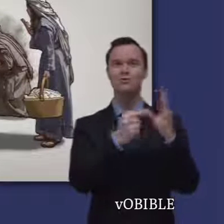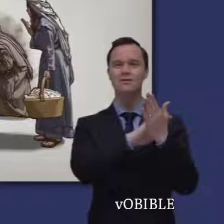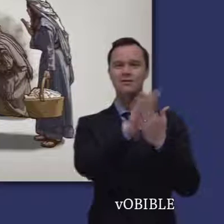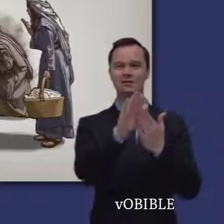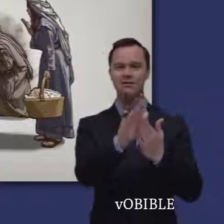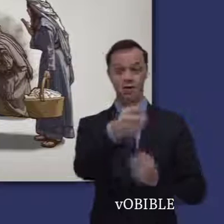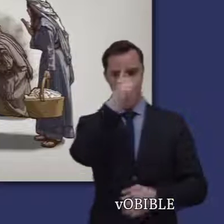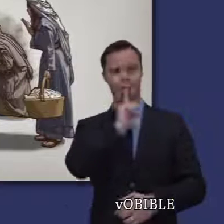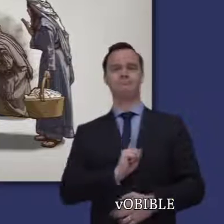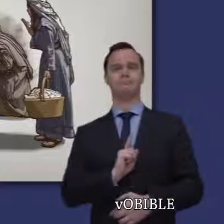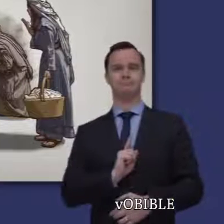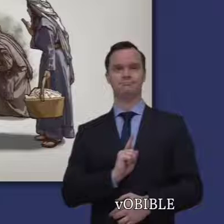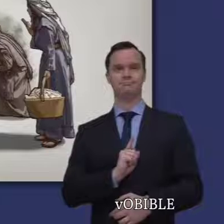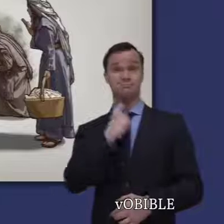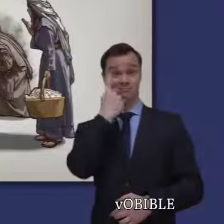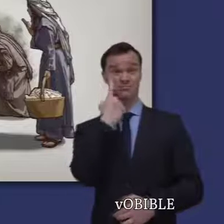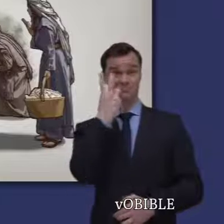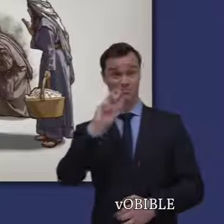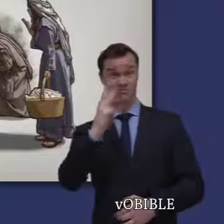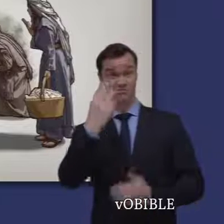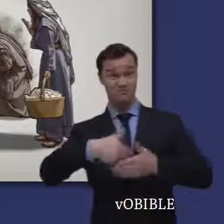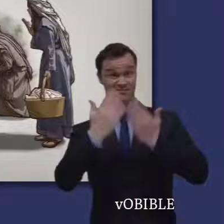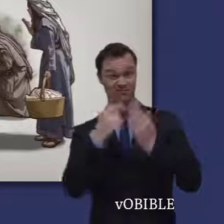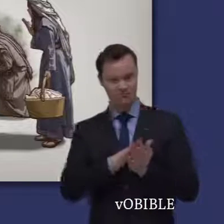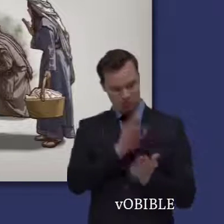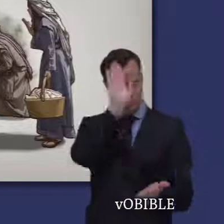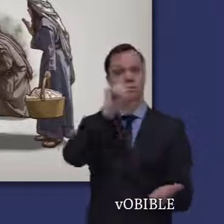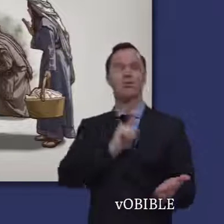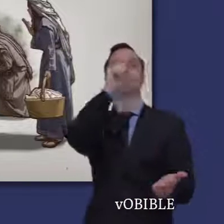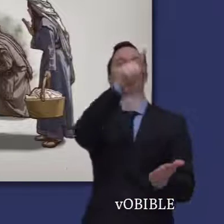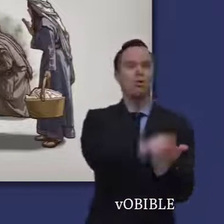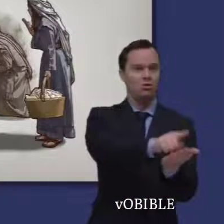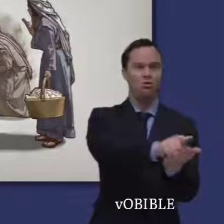sign of Jonah the prophet, alluding to Jonah's deliverance from the huge fish.